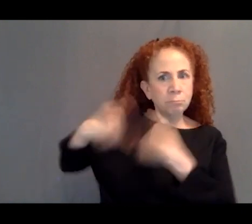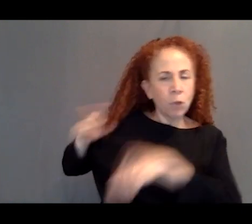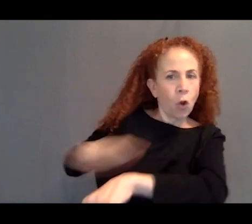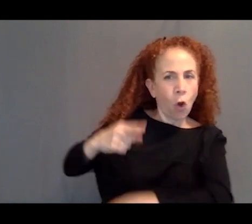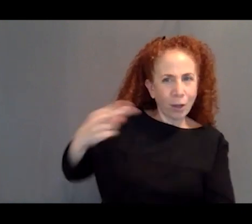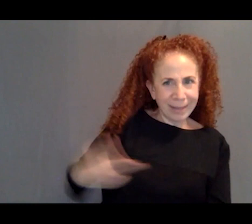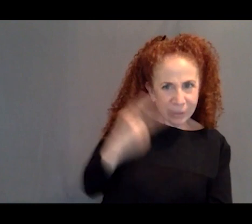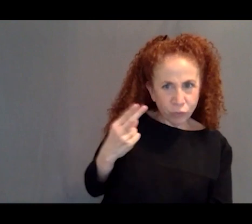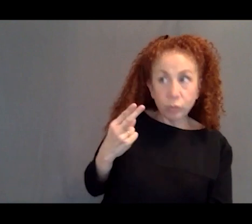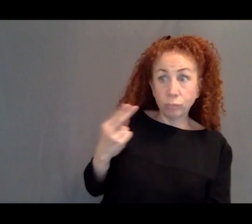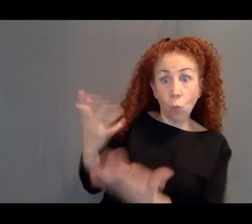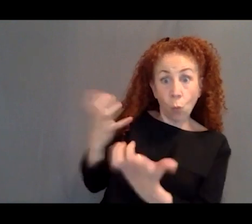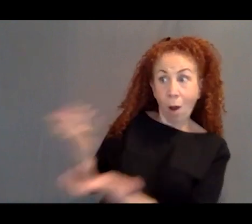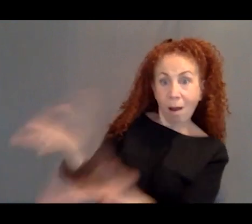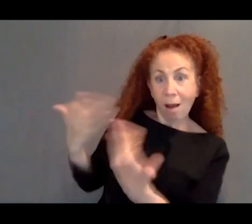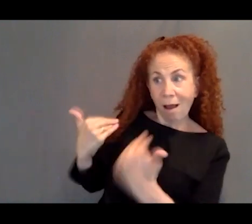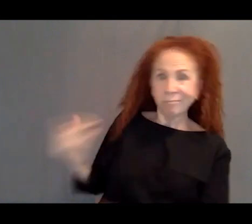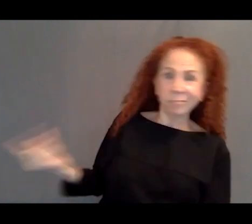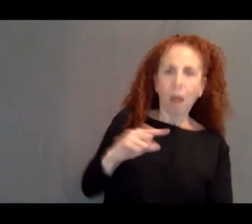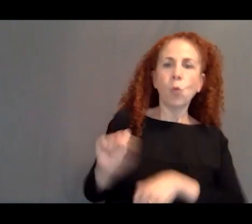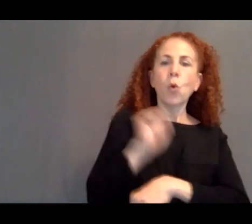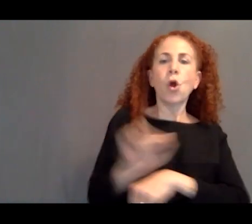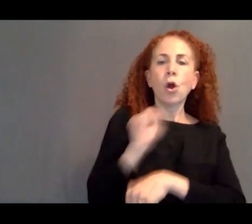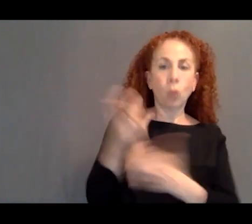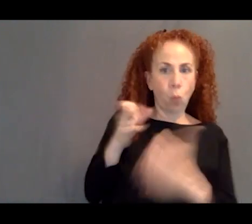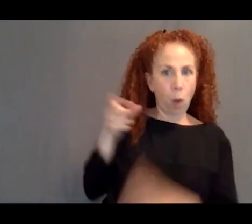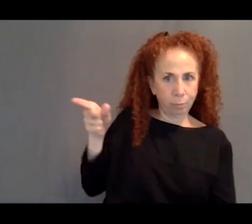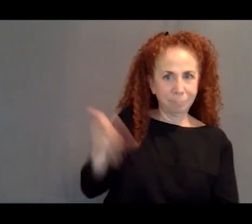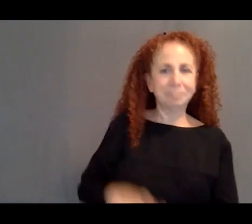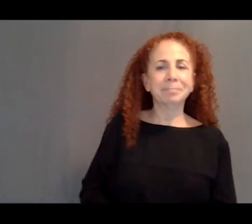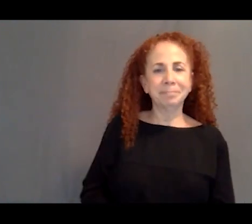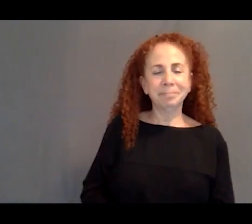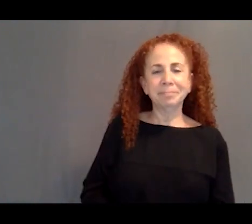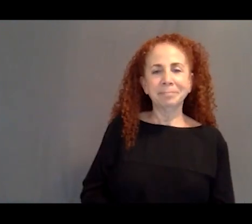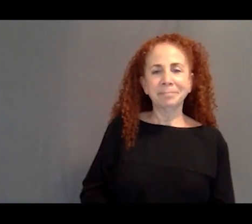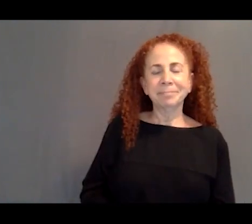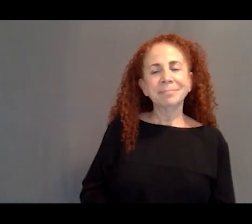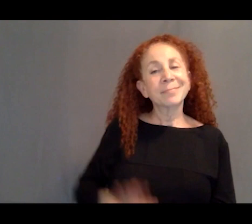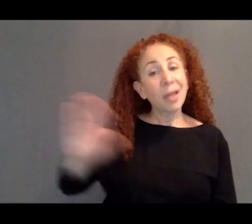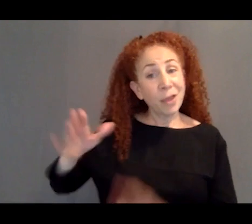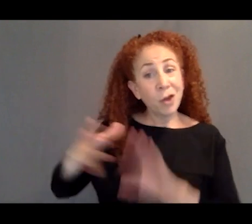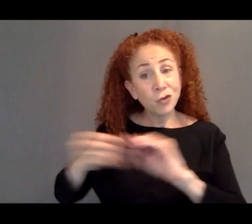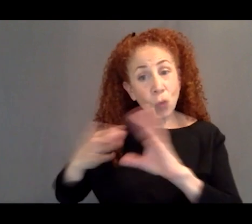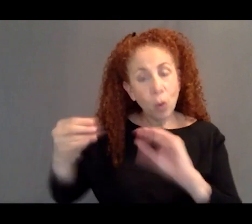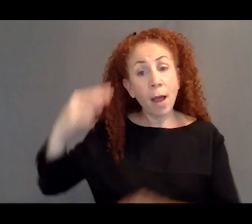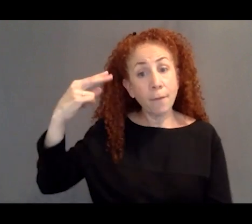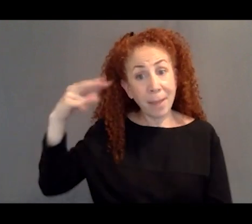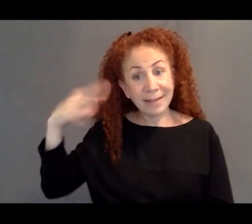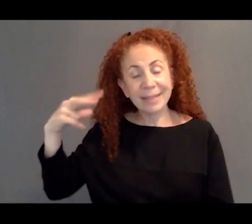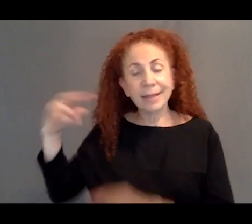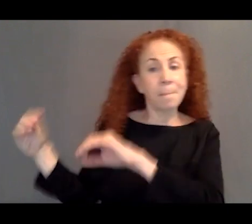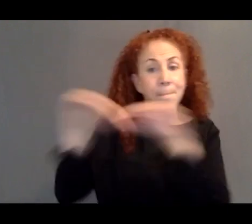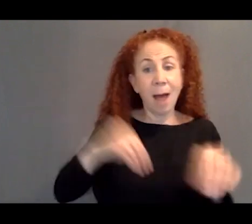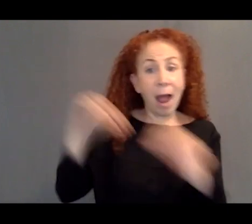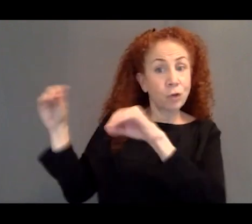of being sought out for their labor. In fact, the story of Mexican migration is the